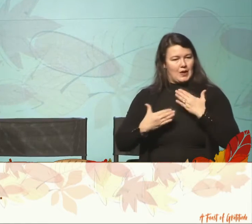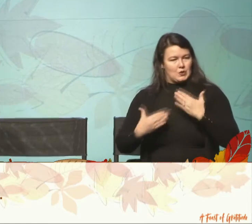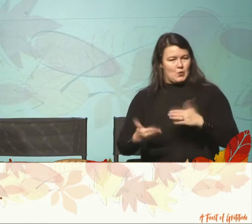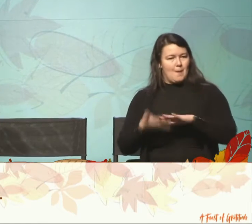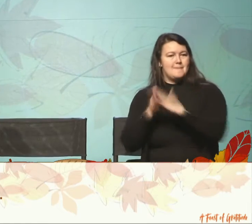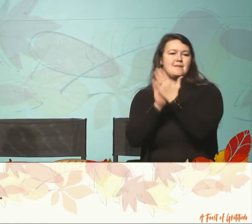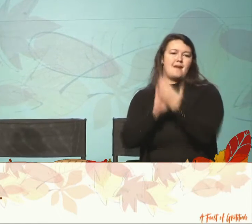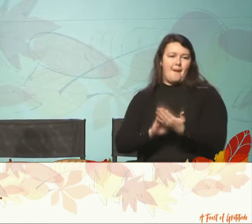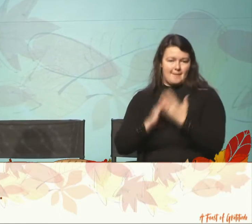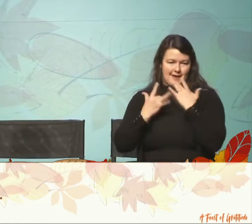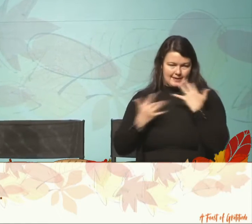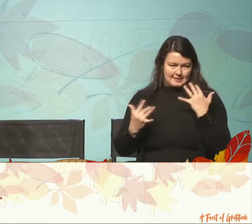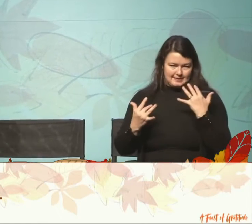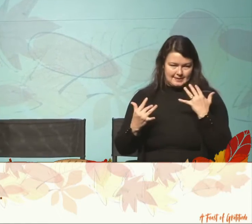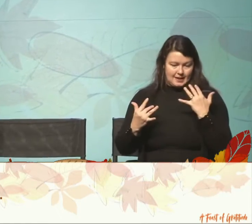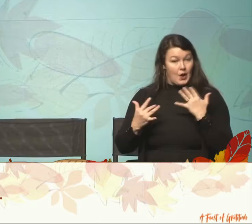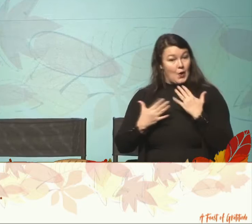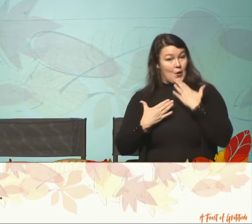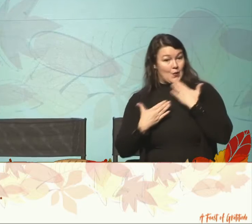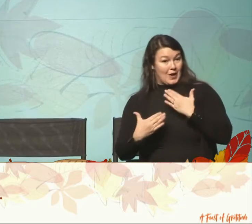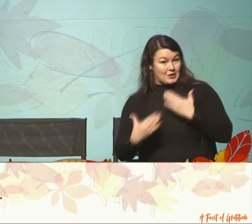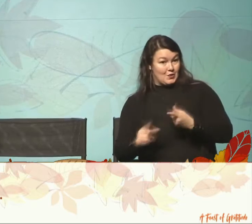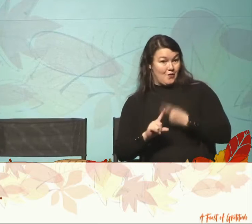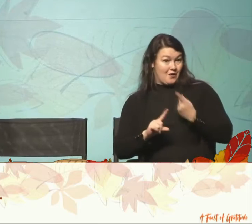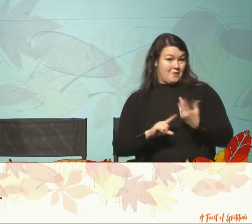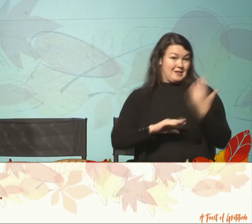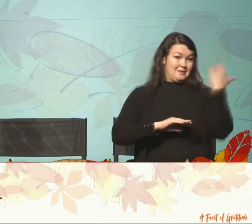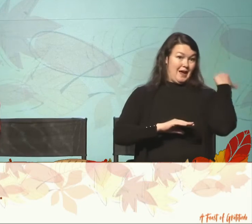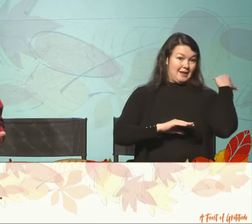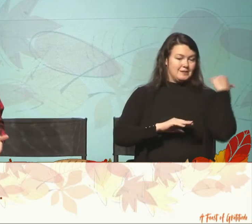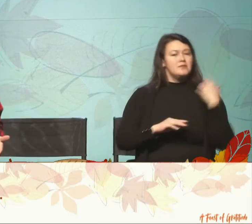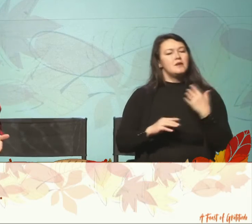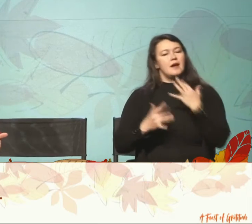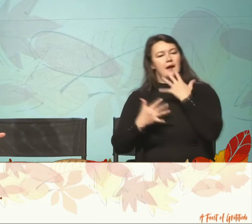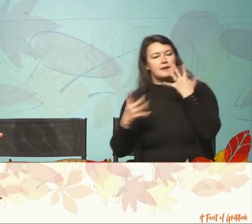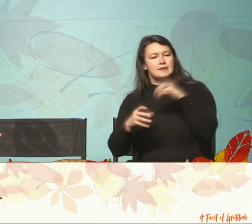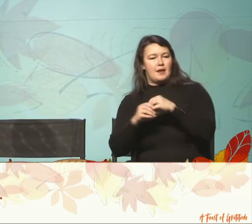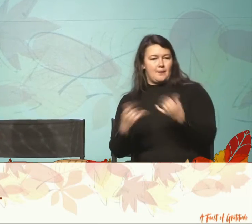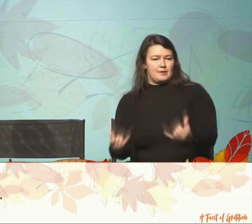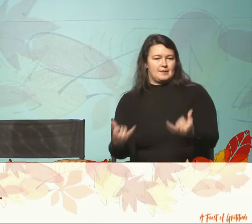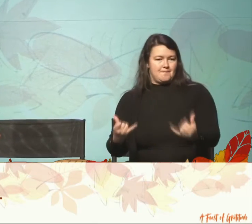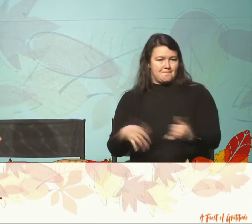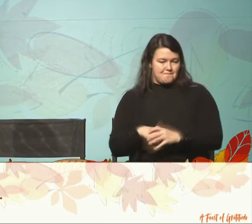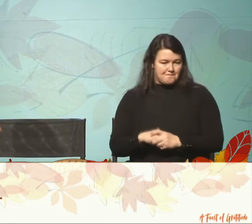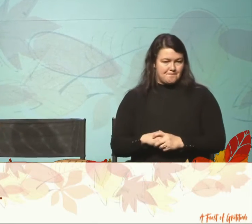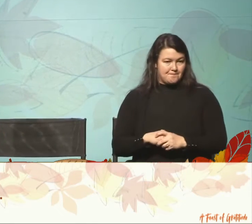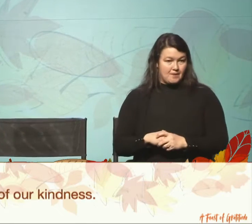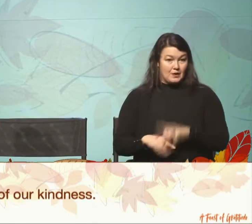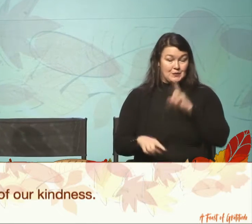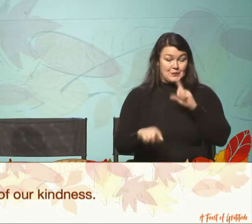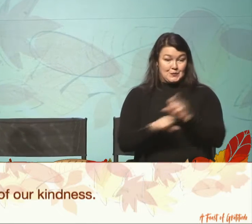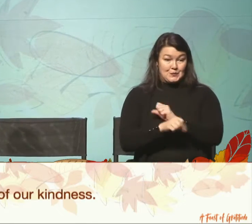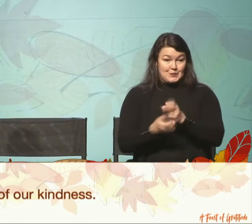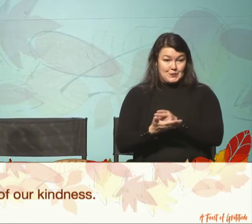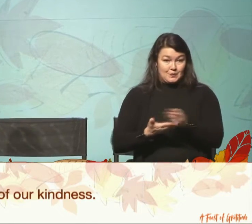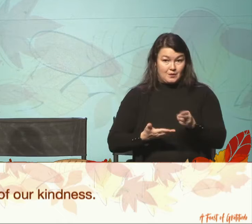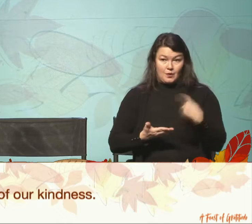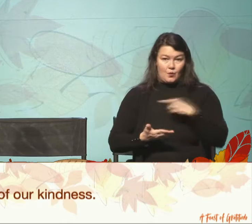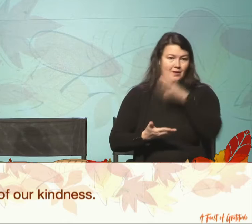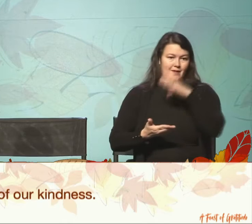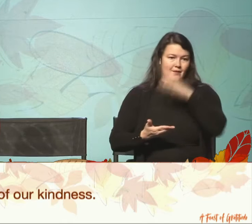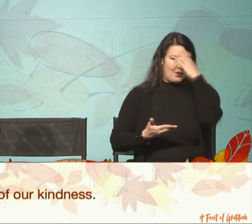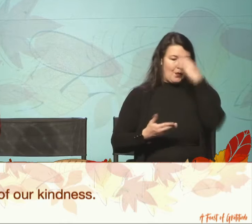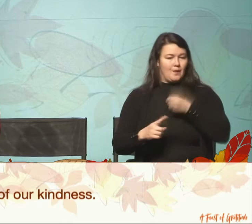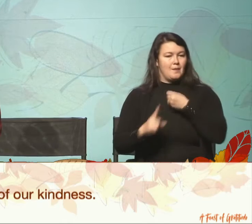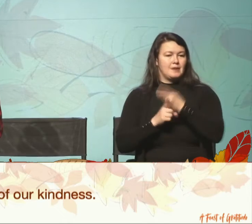of kindness. Gratitude for his past, kindness in his present. See, the truth is we never know the impact